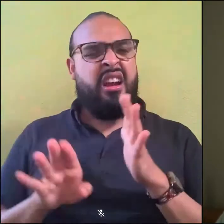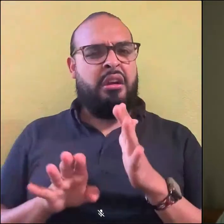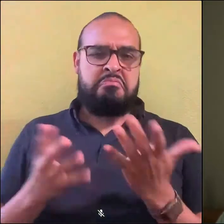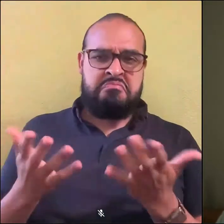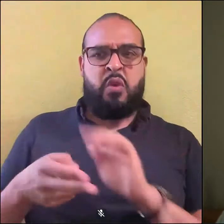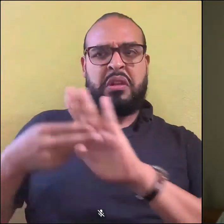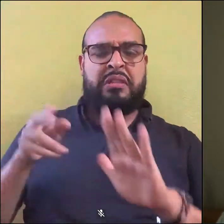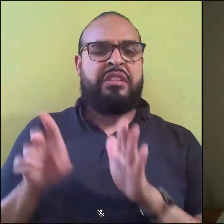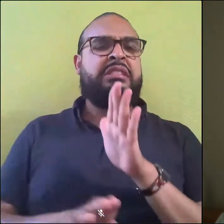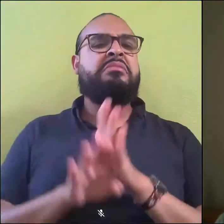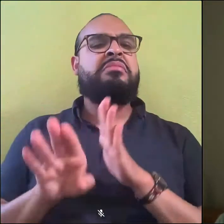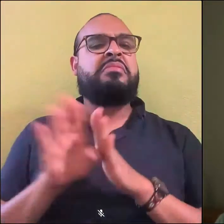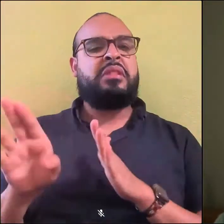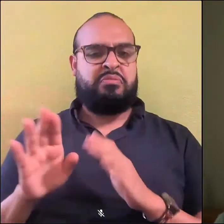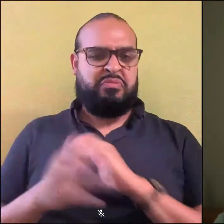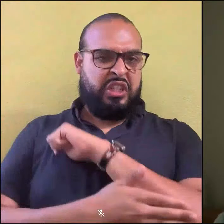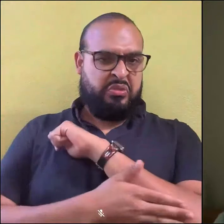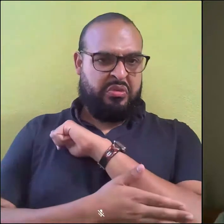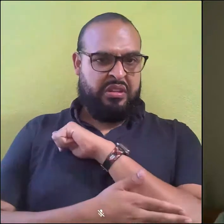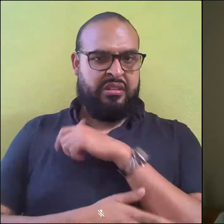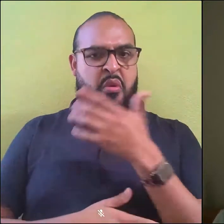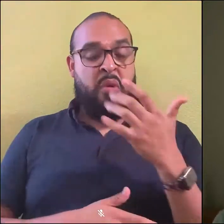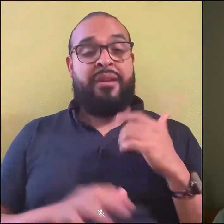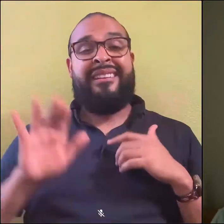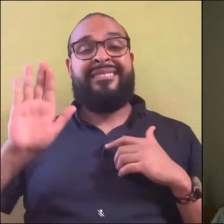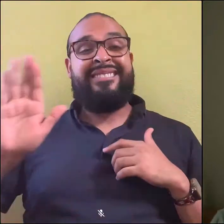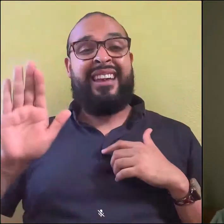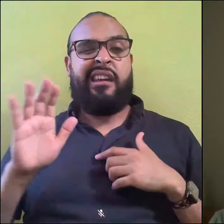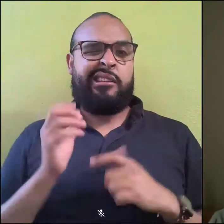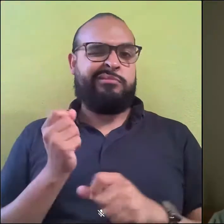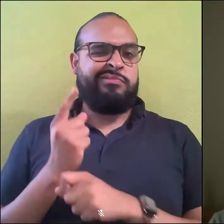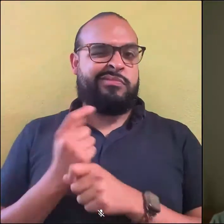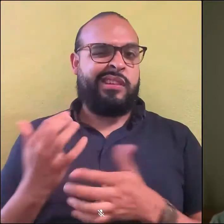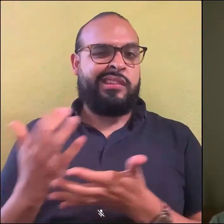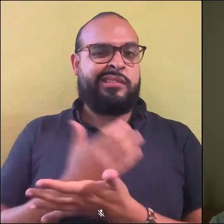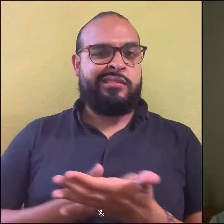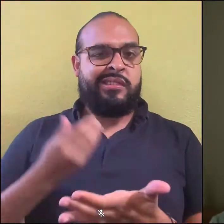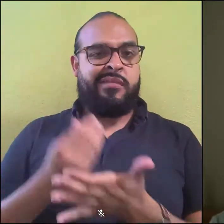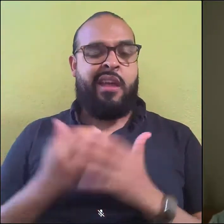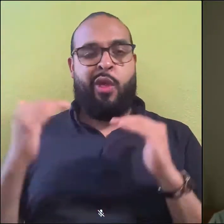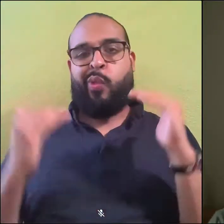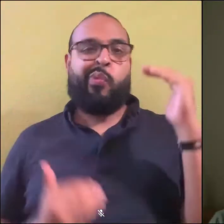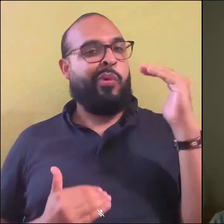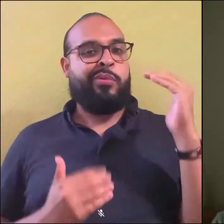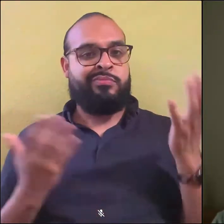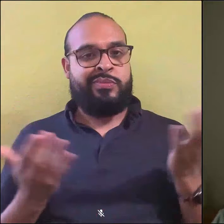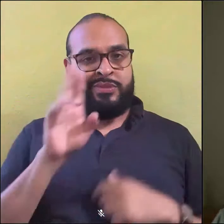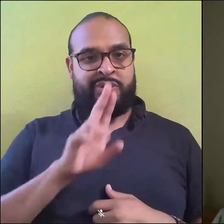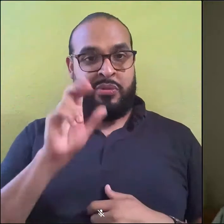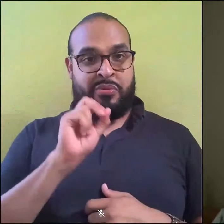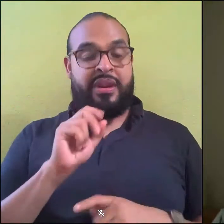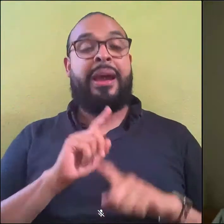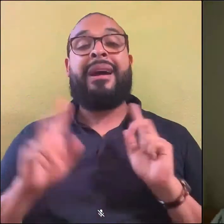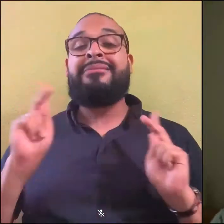what we experience here in the United States. And they did that because they thought that their prospects would be better, that it would be safer